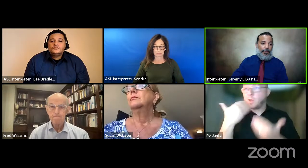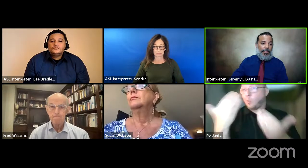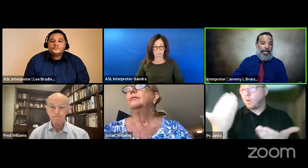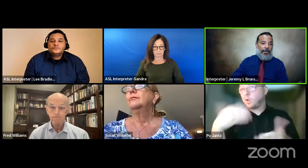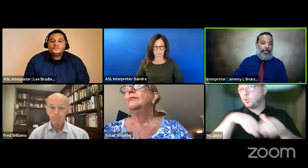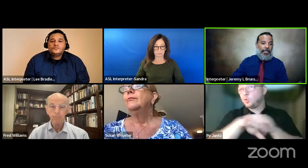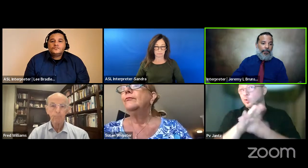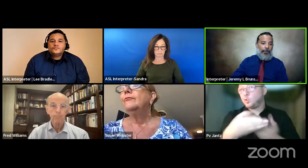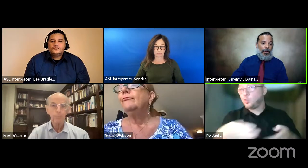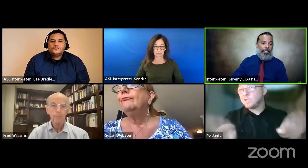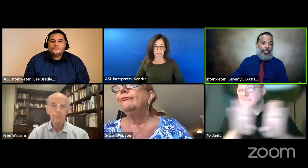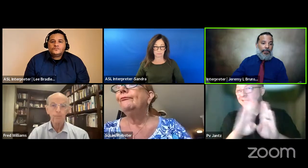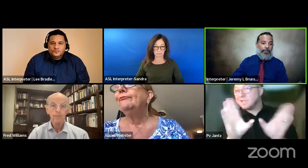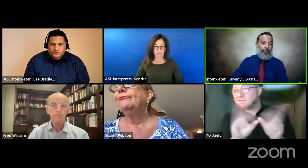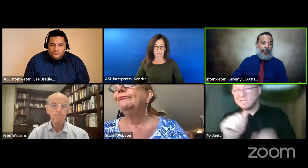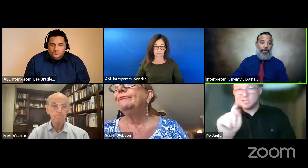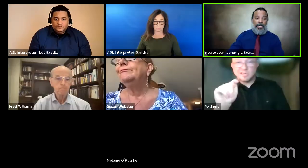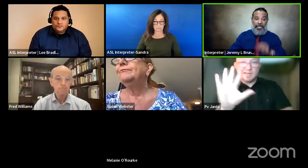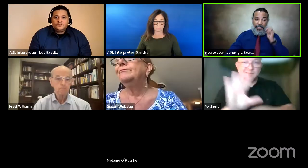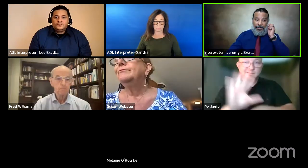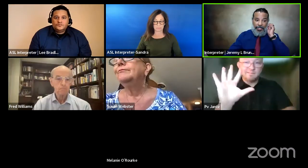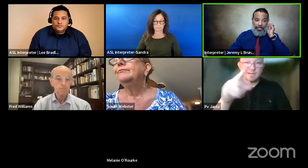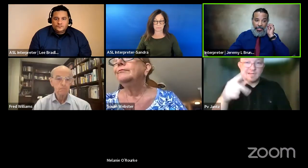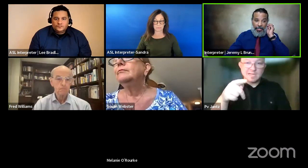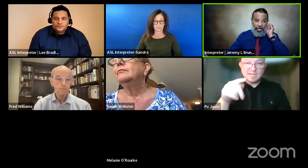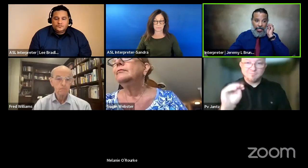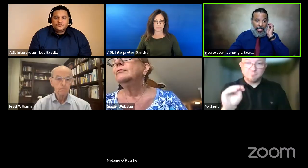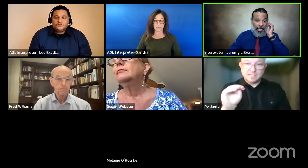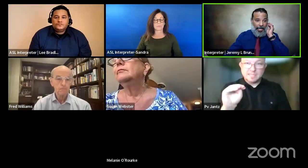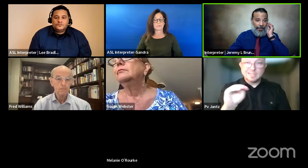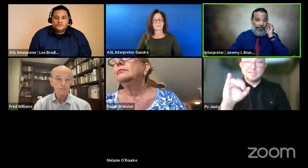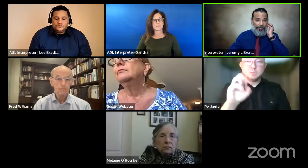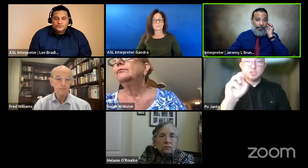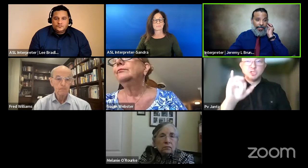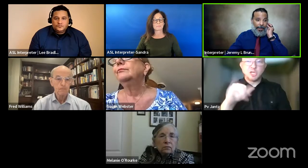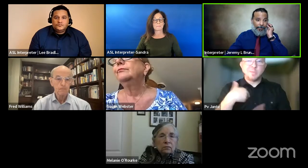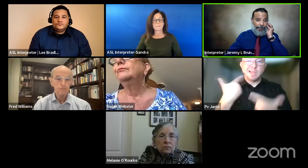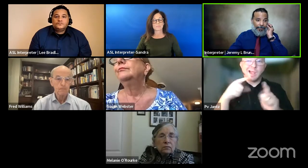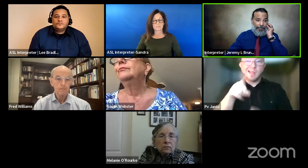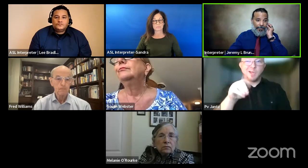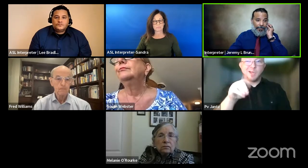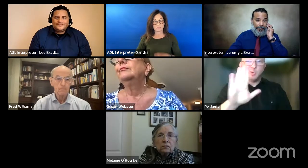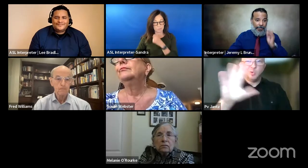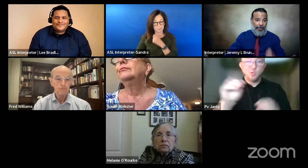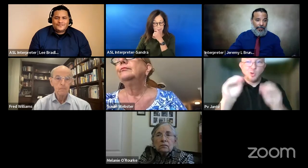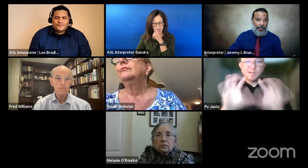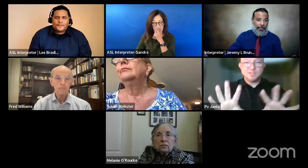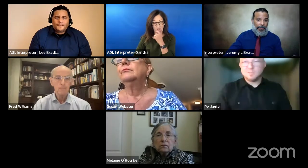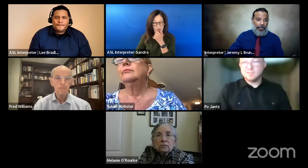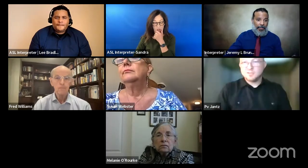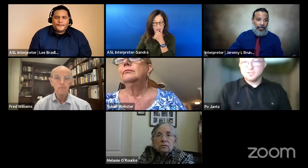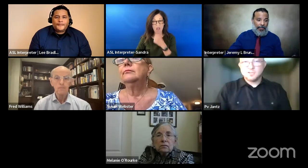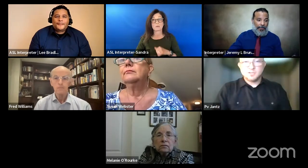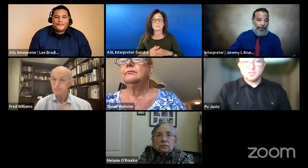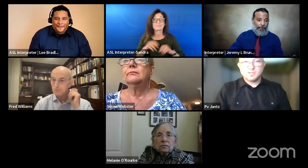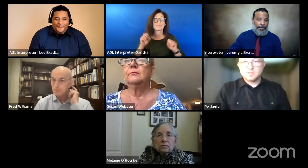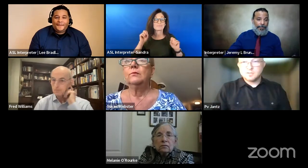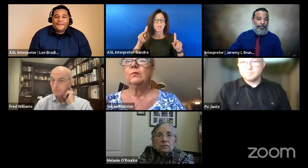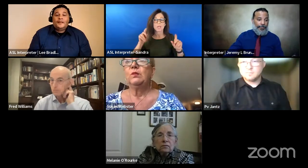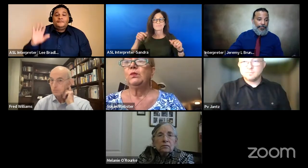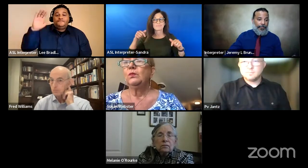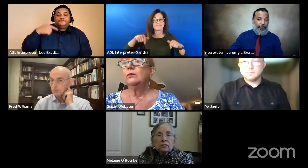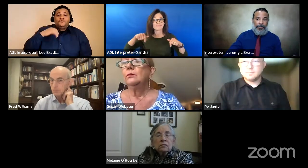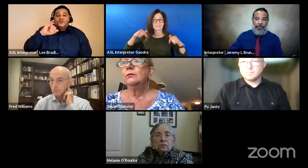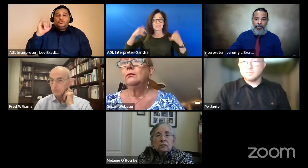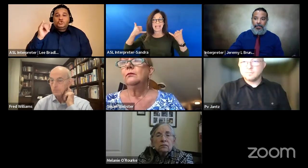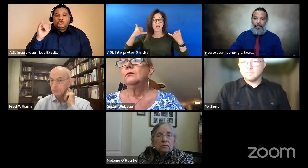the motion carries, and we'll go ahead and go into executive session at 5 p.m. Okay, this is Jeremy, so I'm